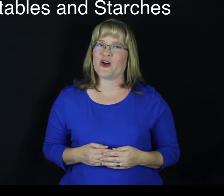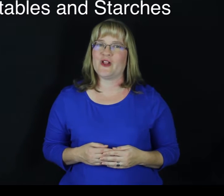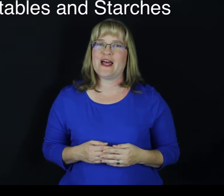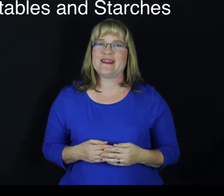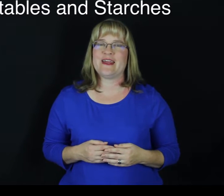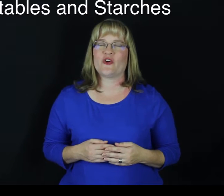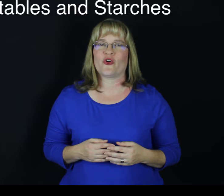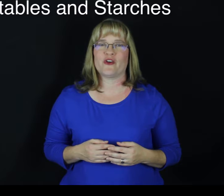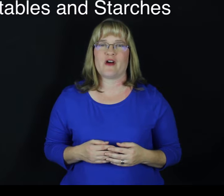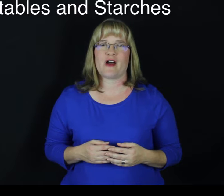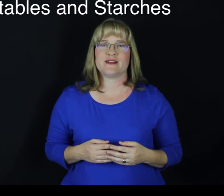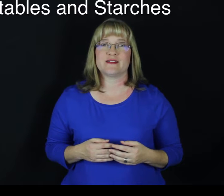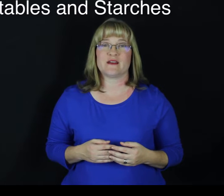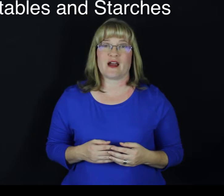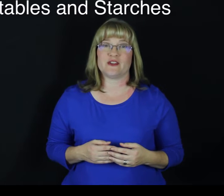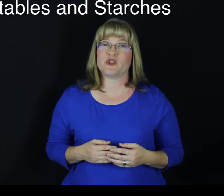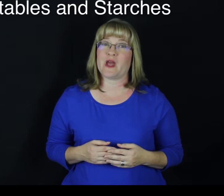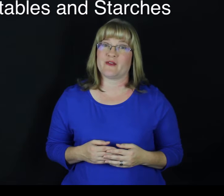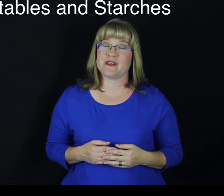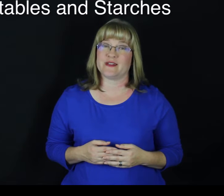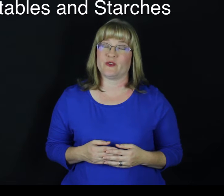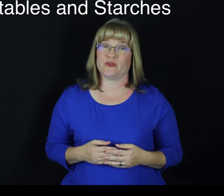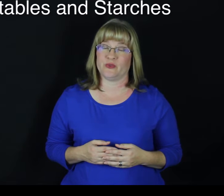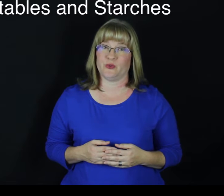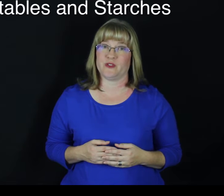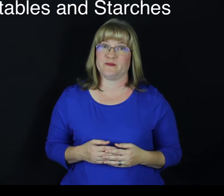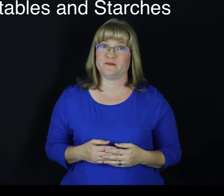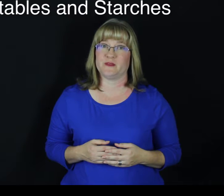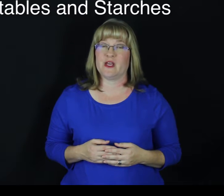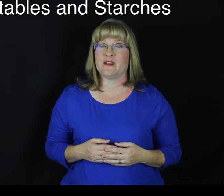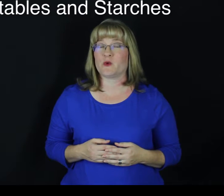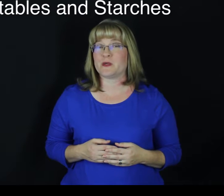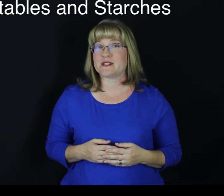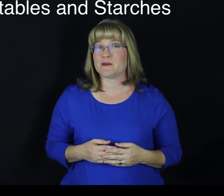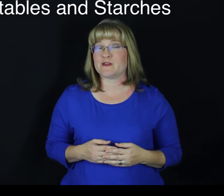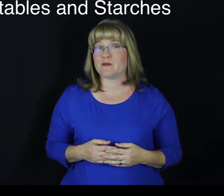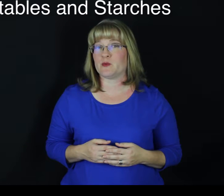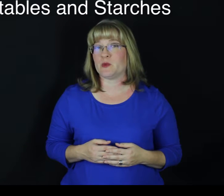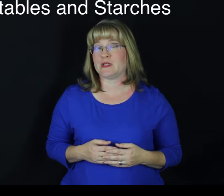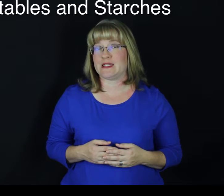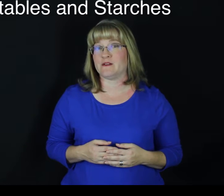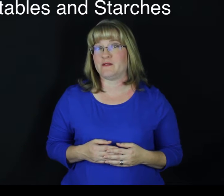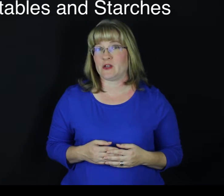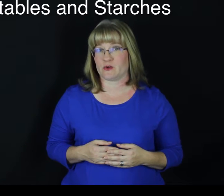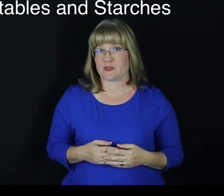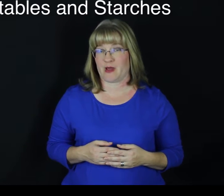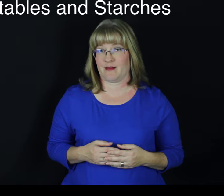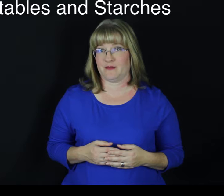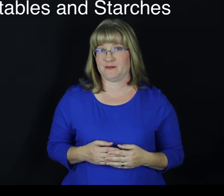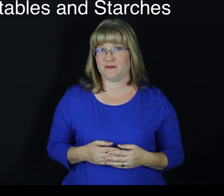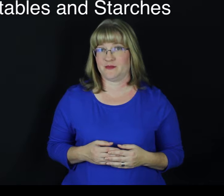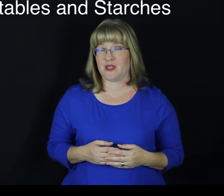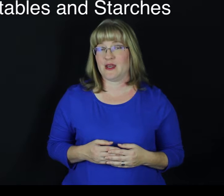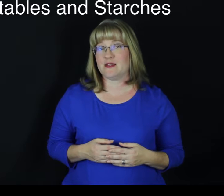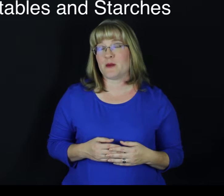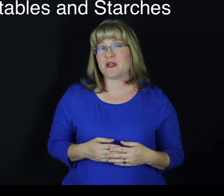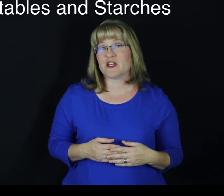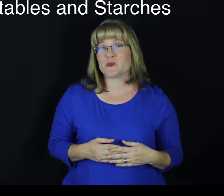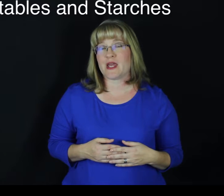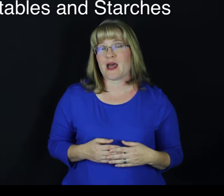ASL, there are not signs to every single food. There will be some of them that we will need to fingerspell. Now, because we